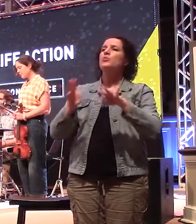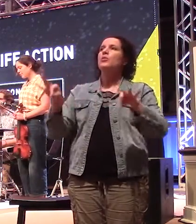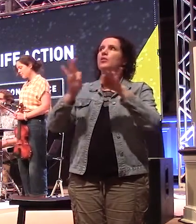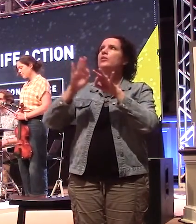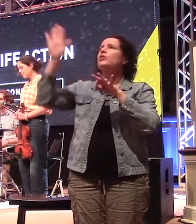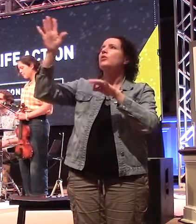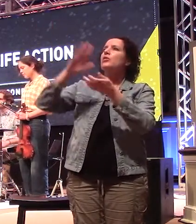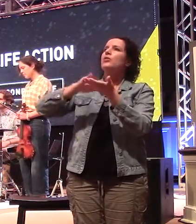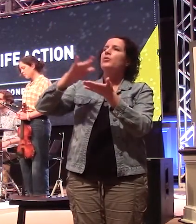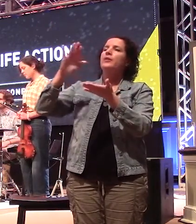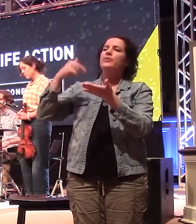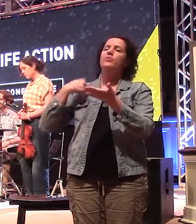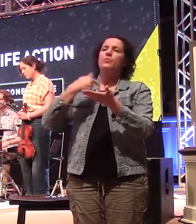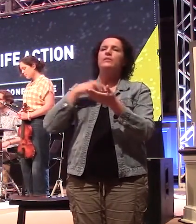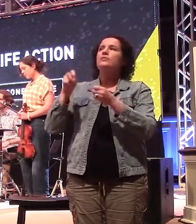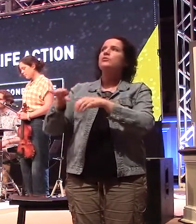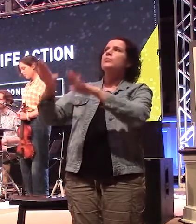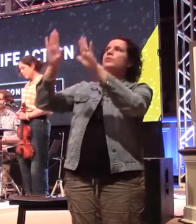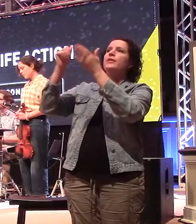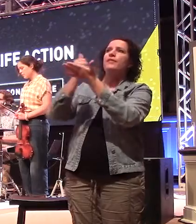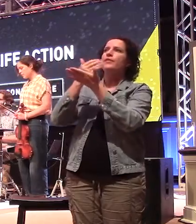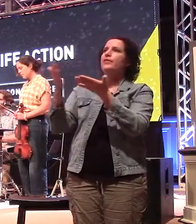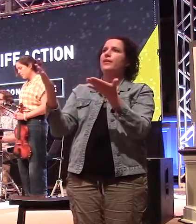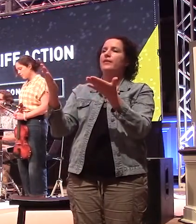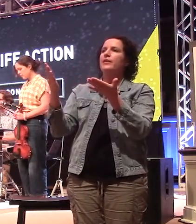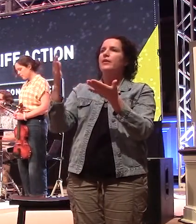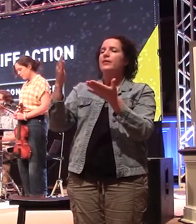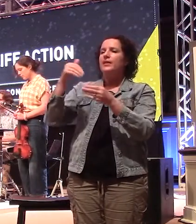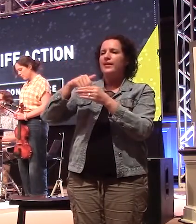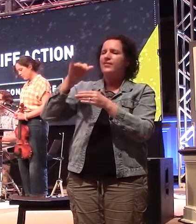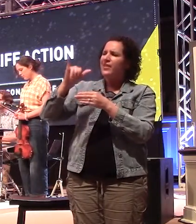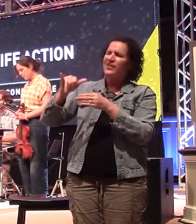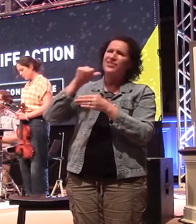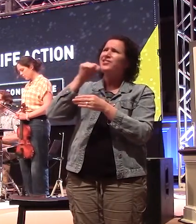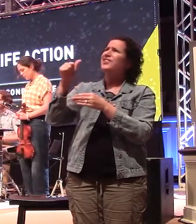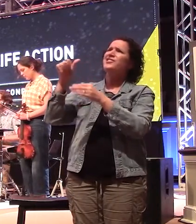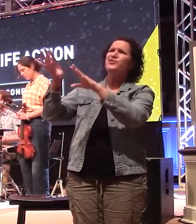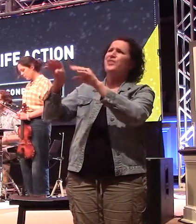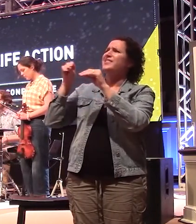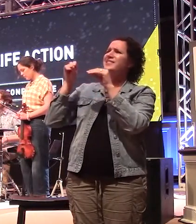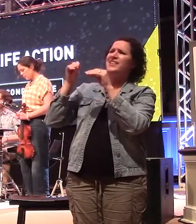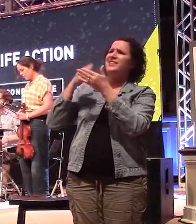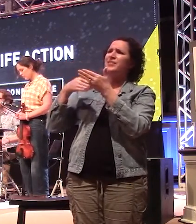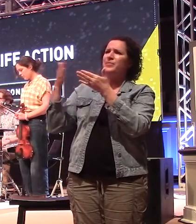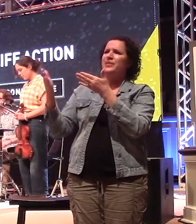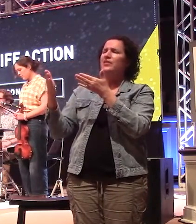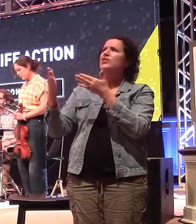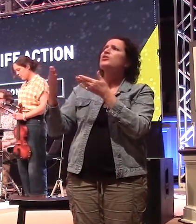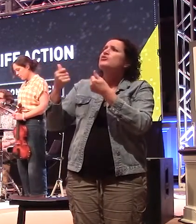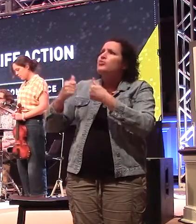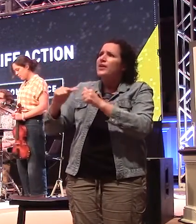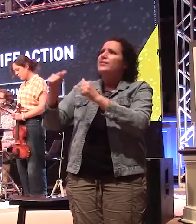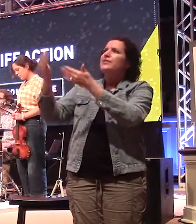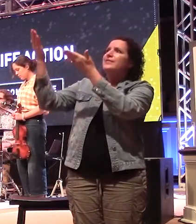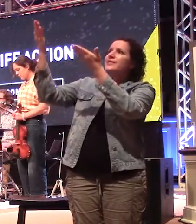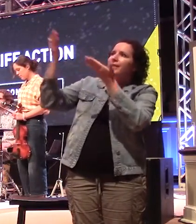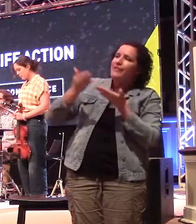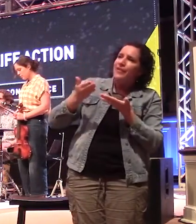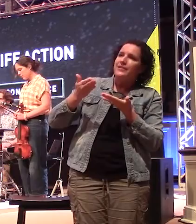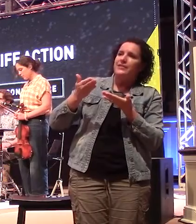Is that we surrender everything. And in that, oh God, you're not trying to take something from us. You're trying to give us